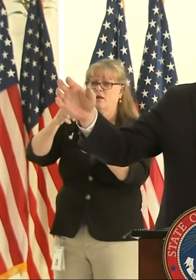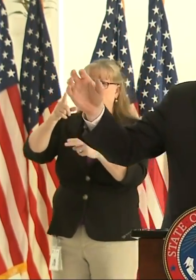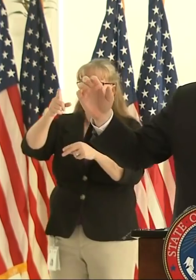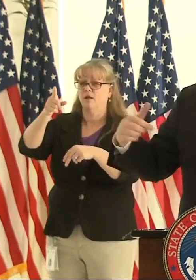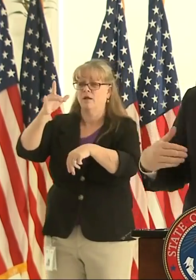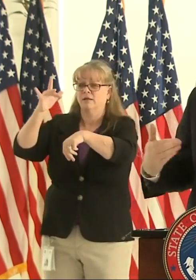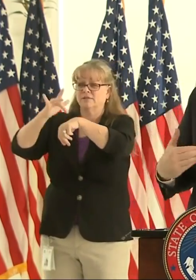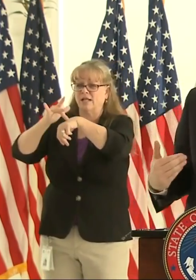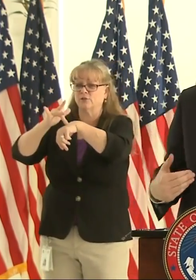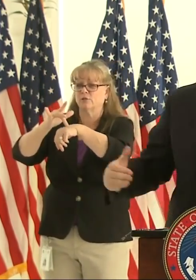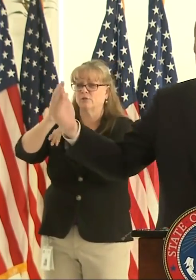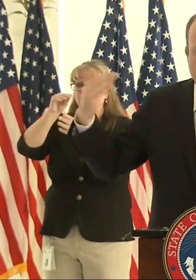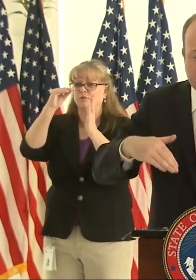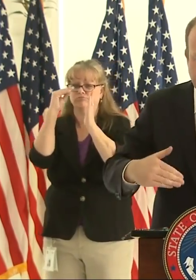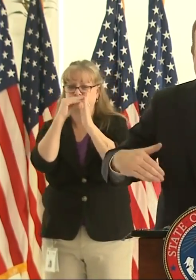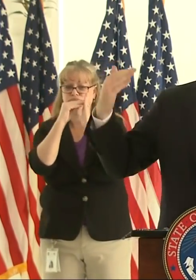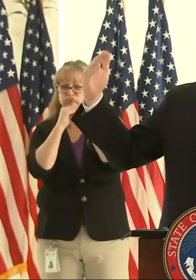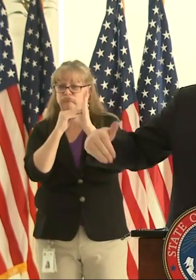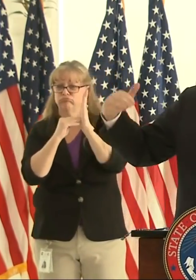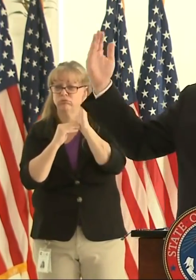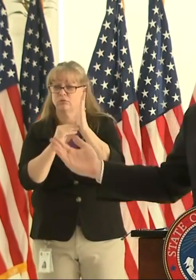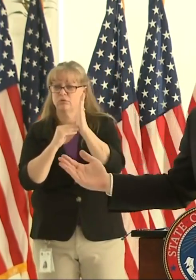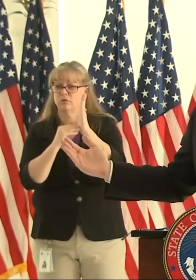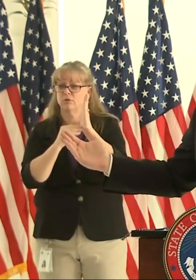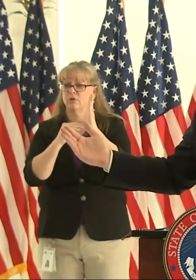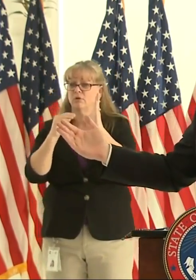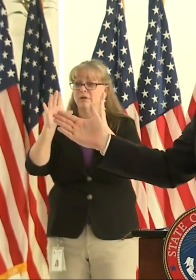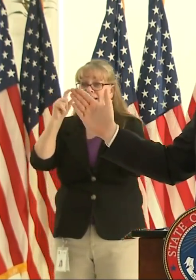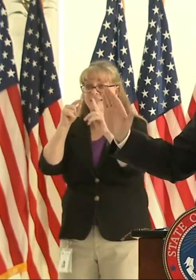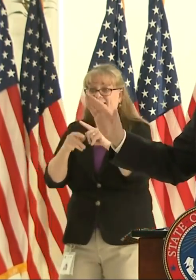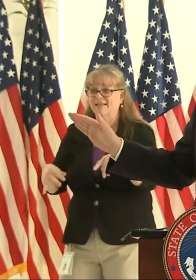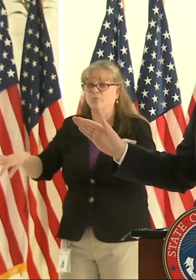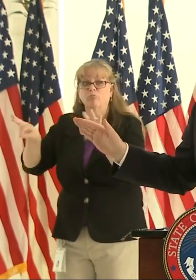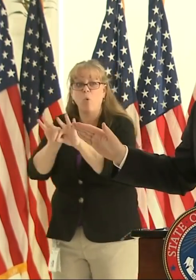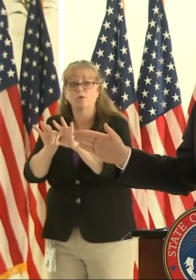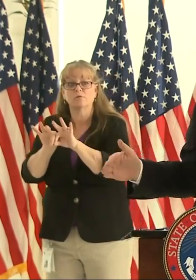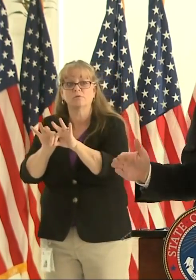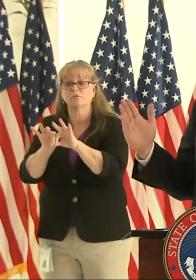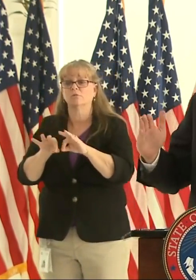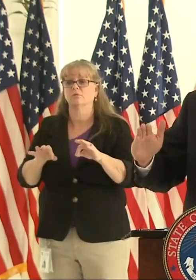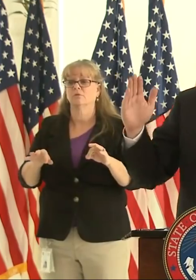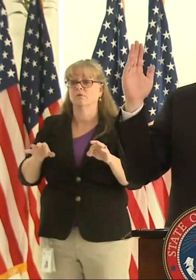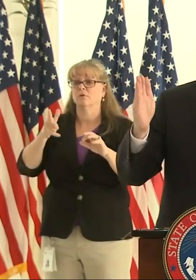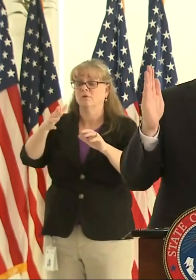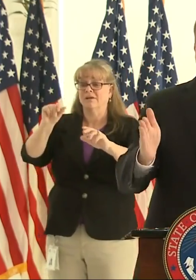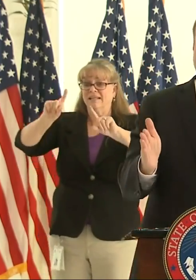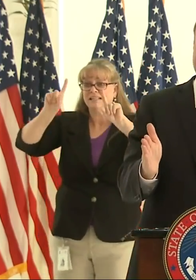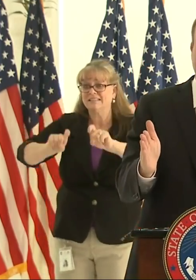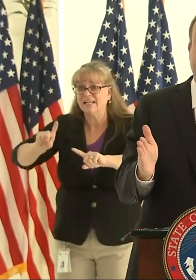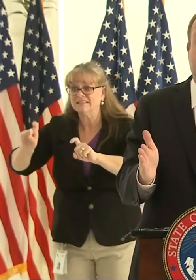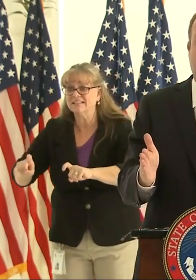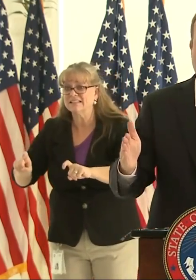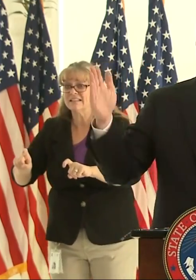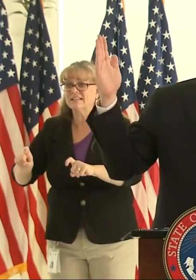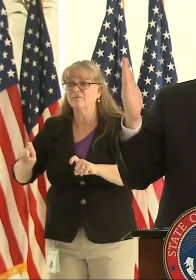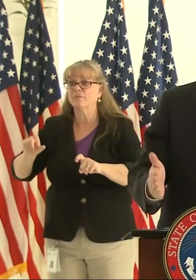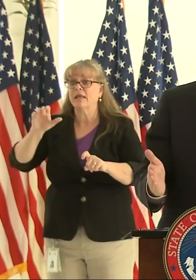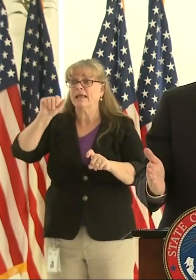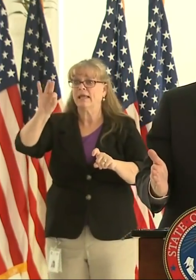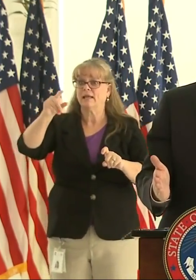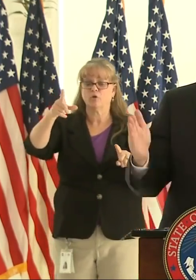testing. So it frustrates me when people say we need more testing. Testing for testing's sake doesn't actually accomplish very much. Because remember, if you have flu-like symptoms,